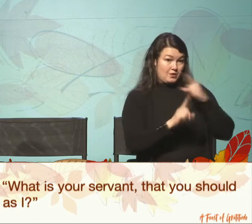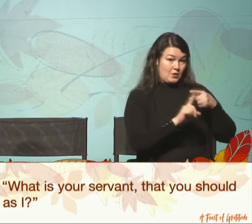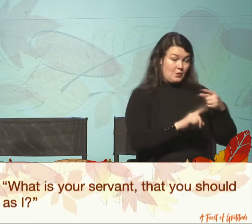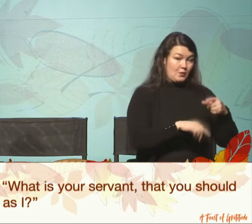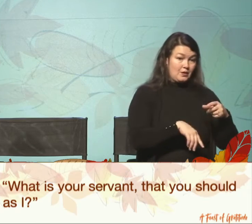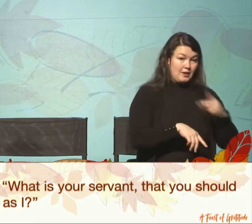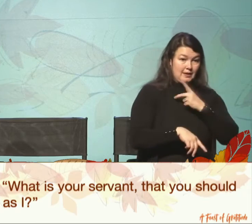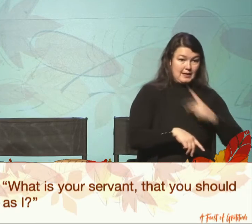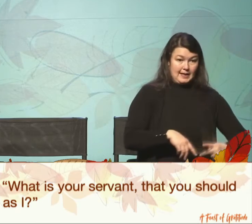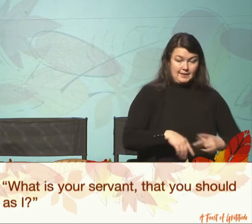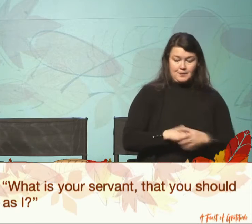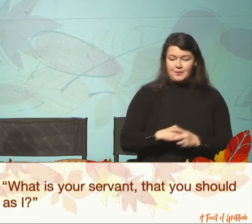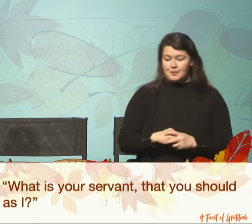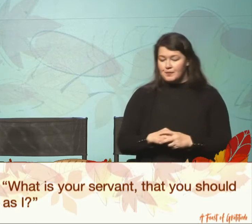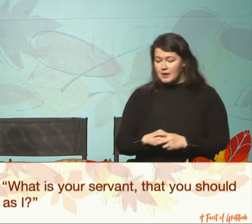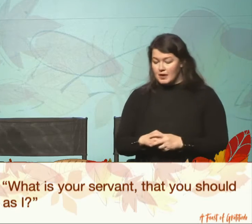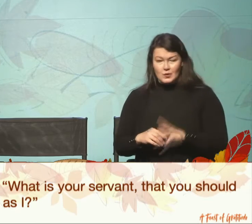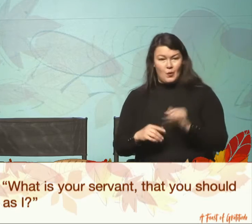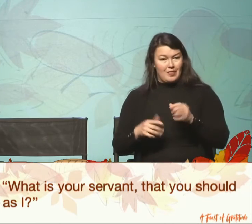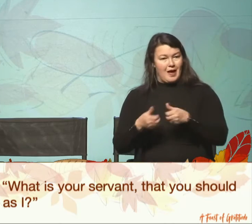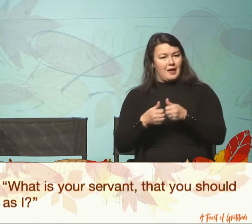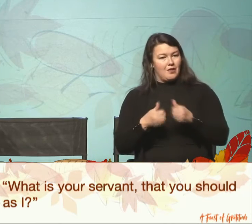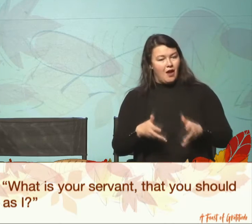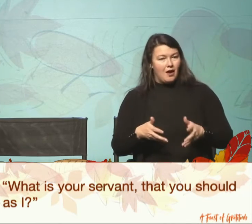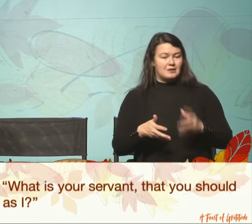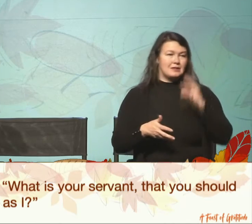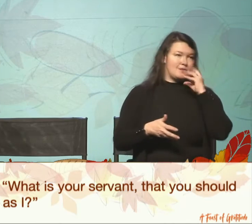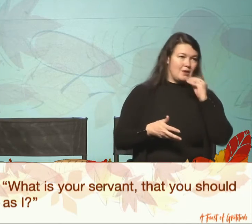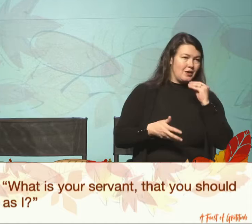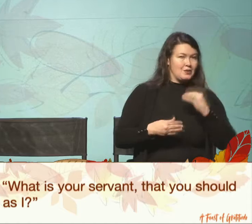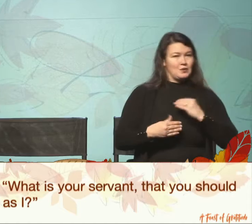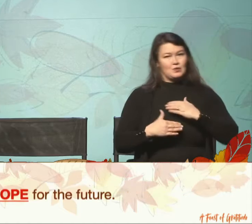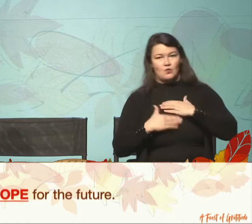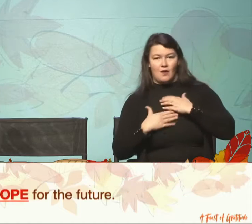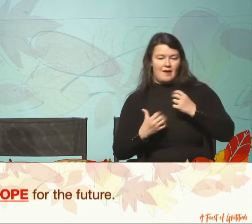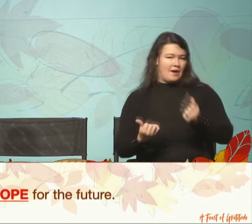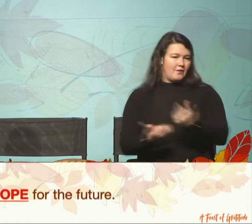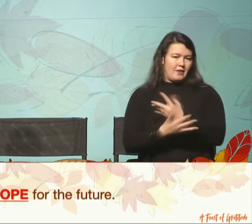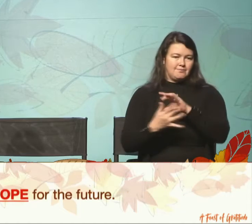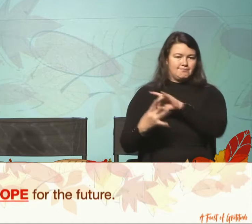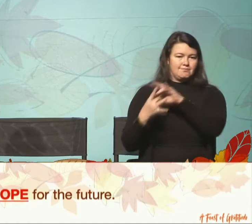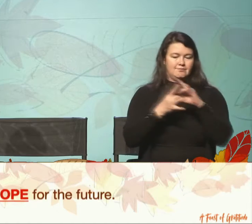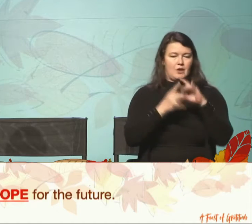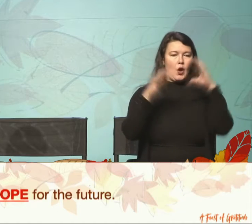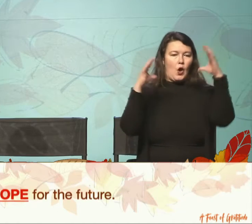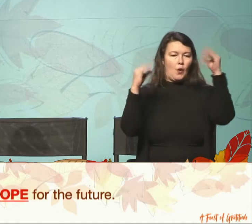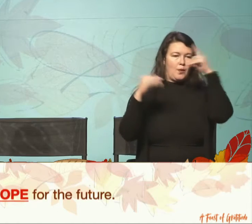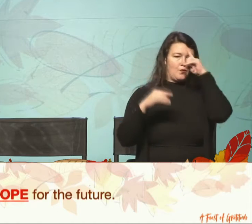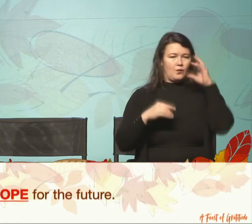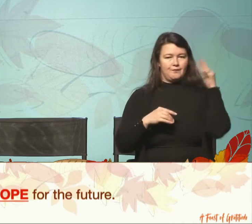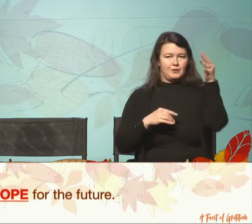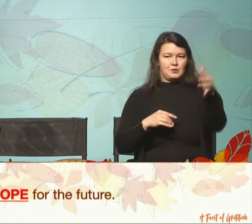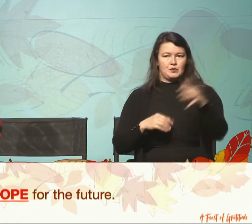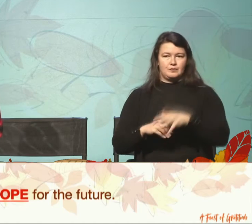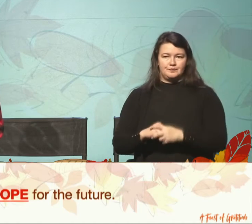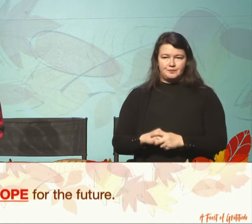that loss and that experience and that joy in Jonathan brought hope to the future of someone else.